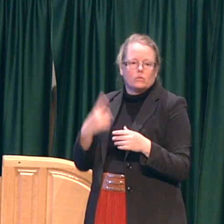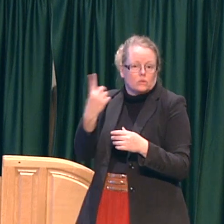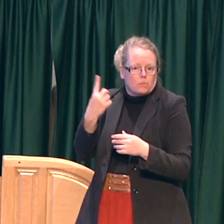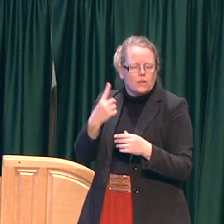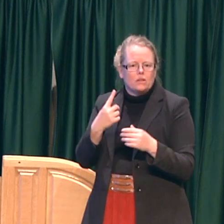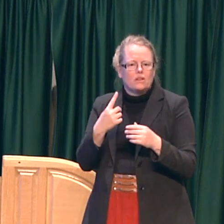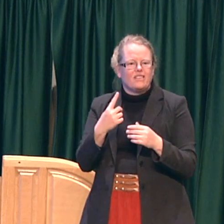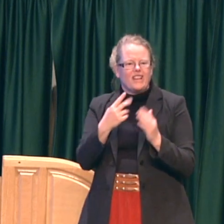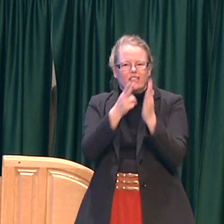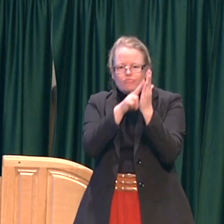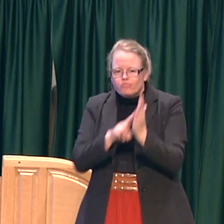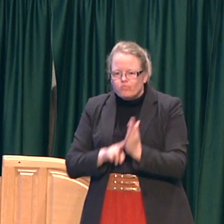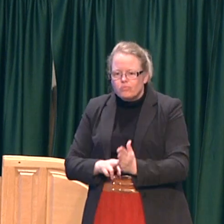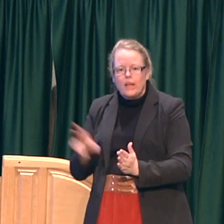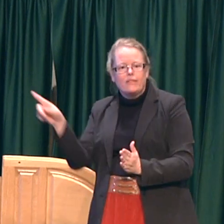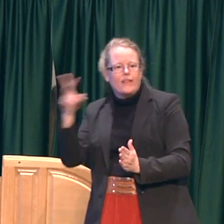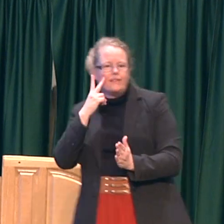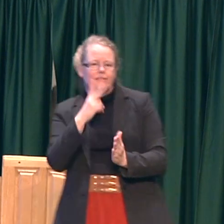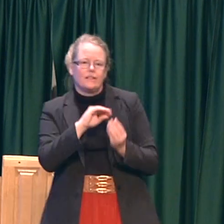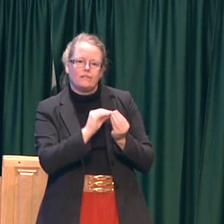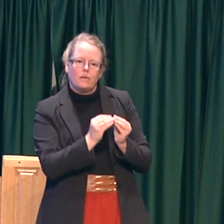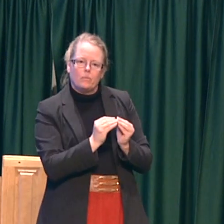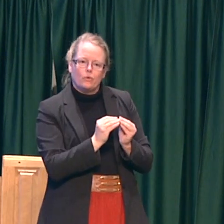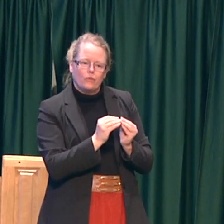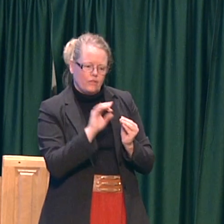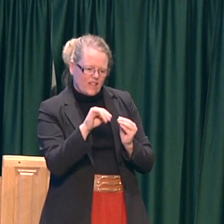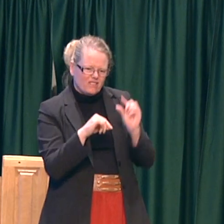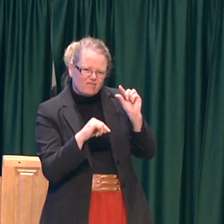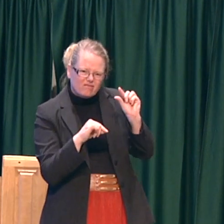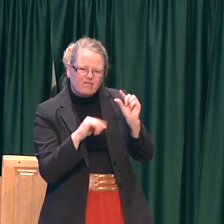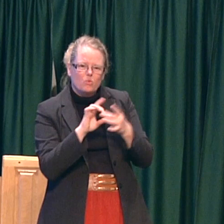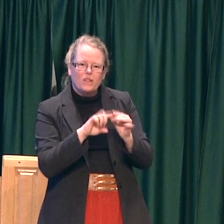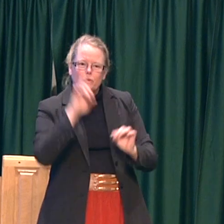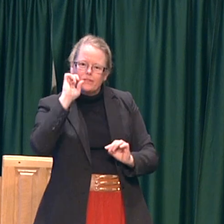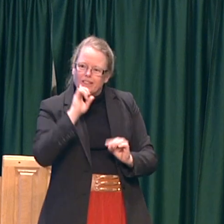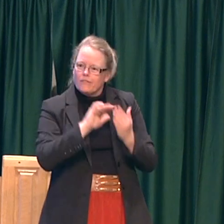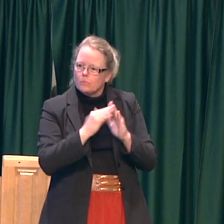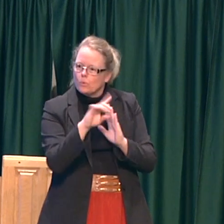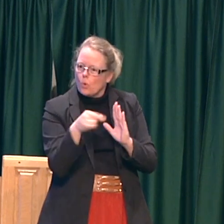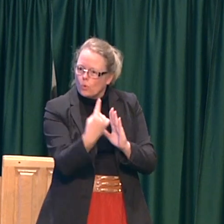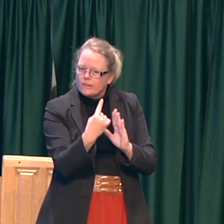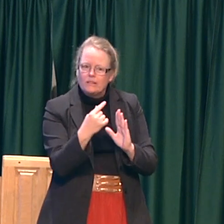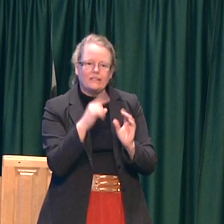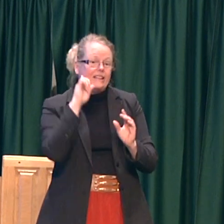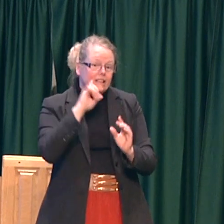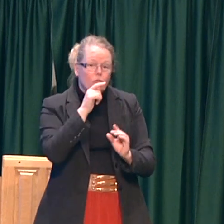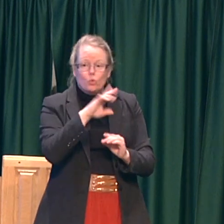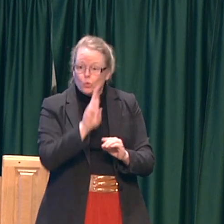So when a bill is wanting to be passed or some law to be enacted, that it looks like it's a